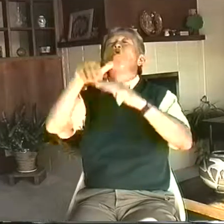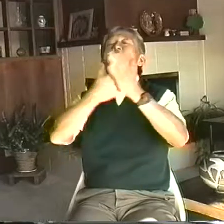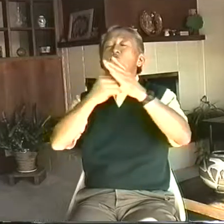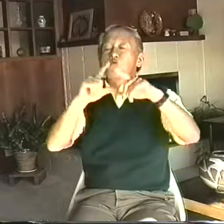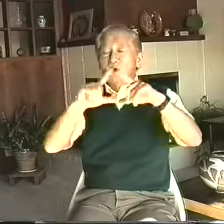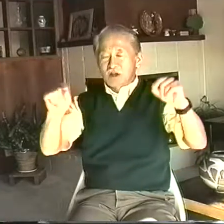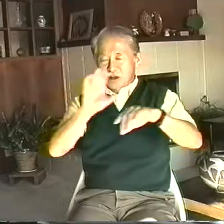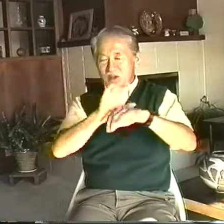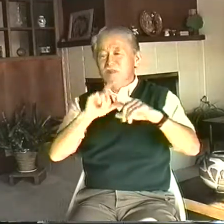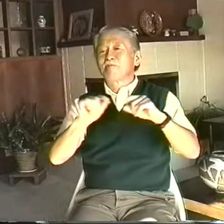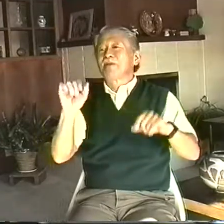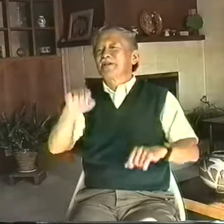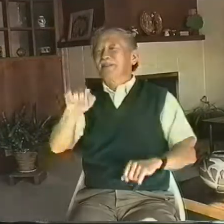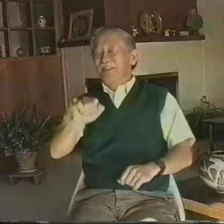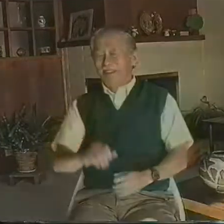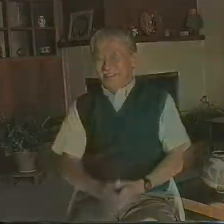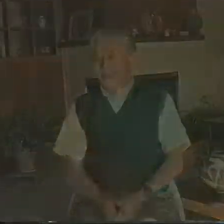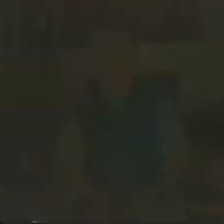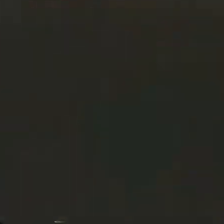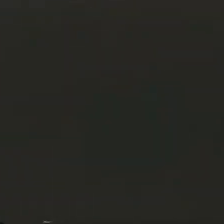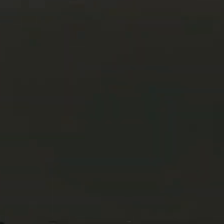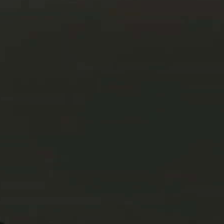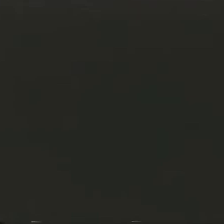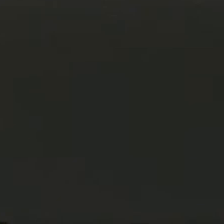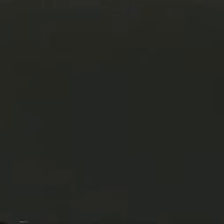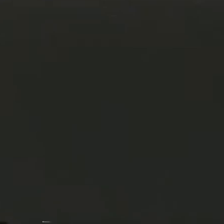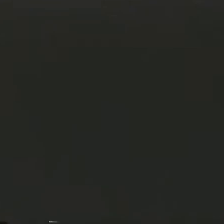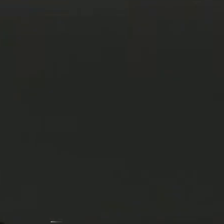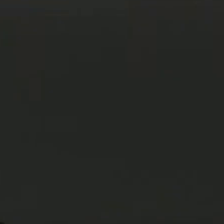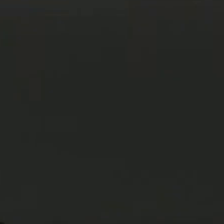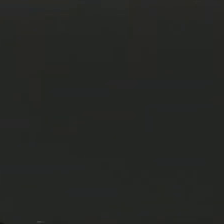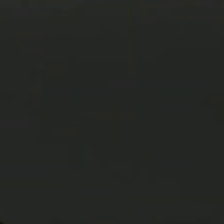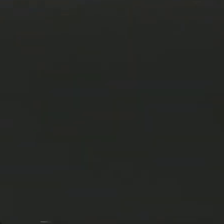And yes, the church was composed all of Japanese American worshipers.